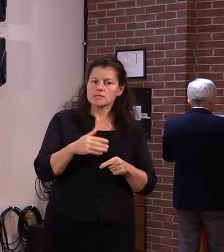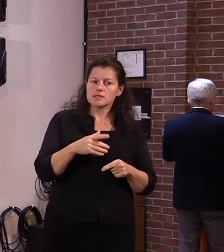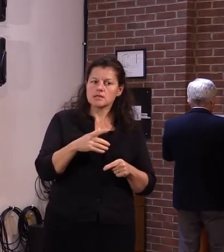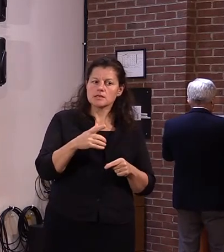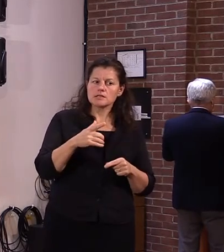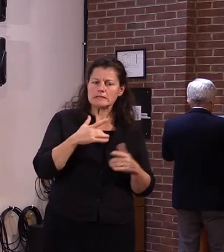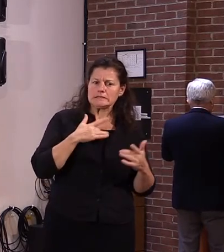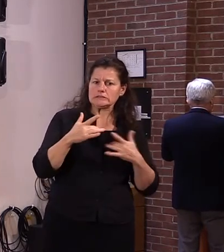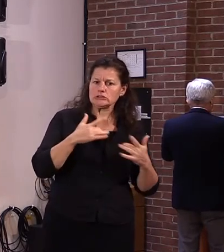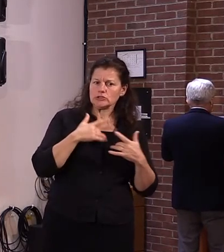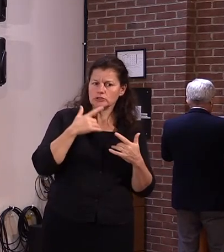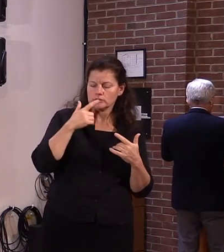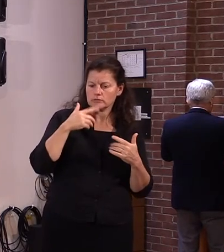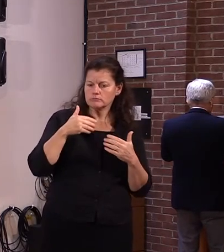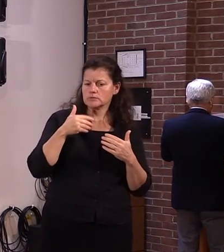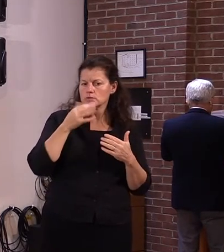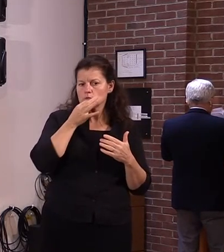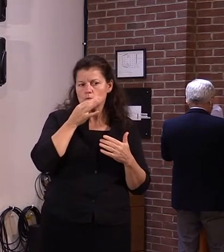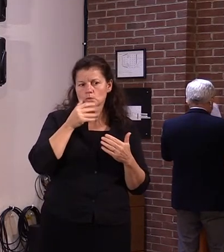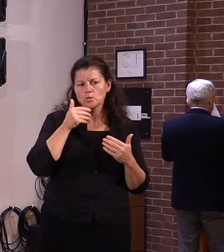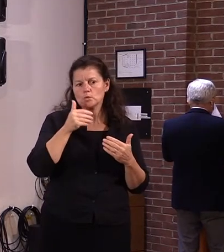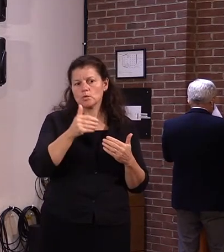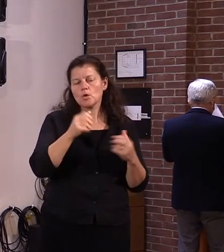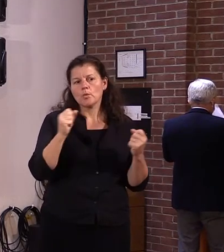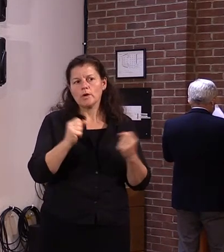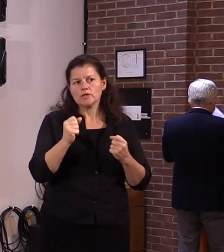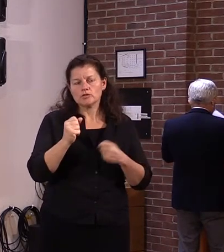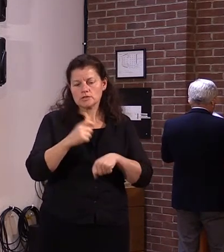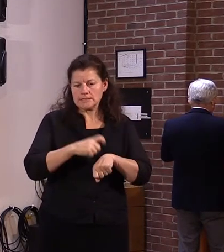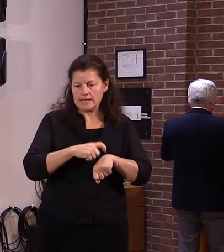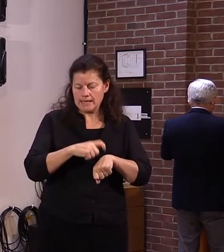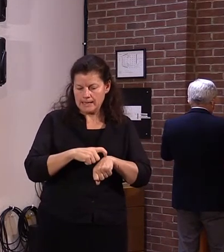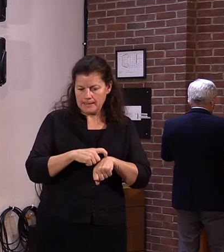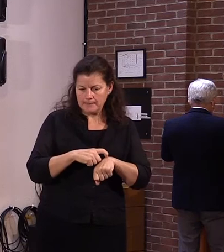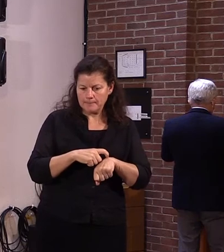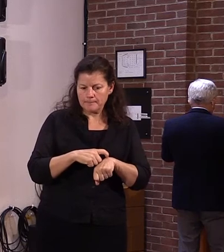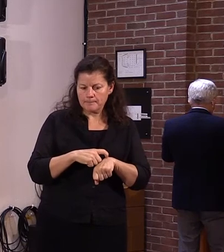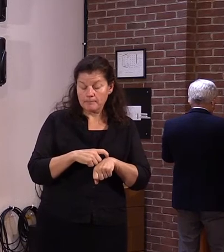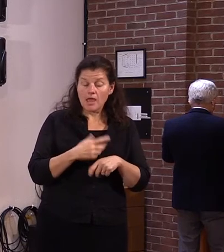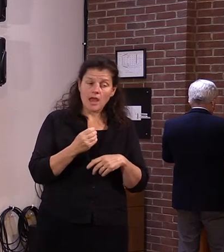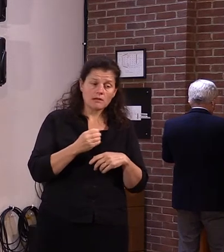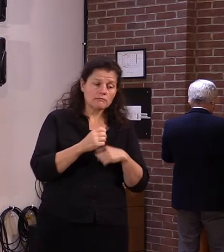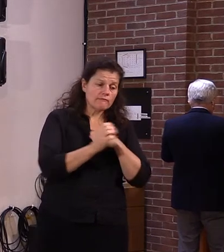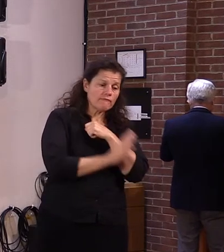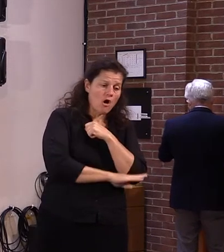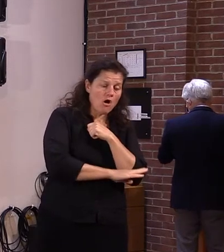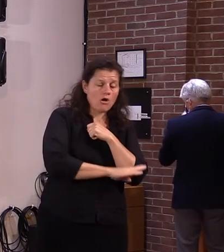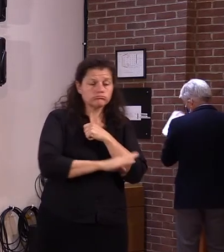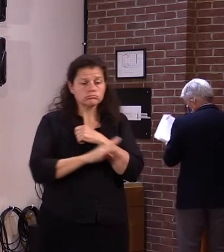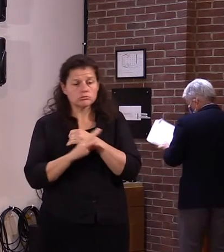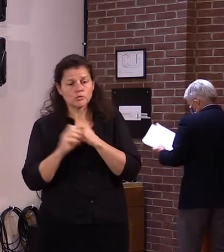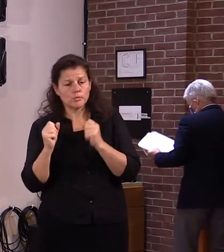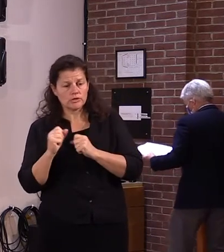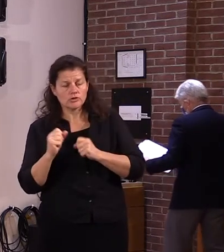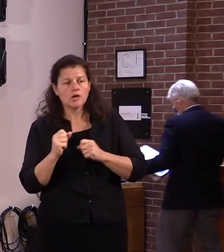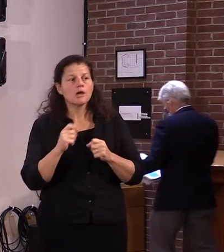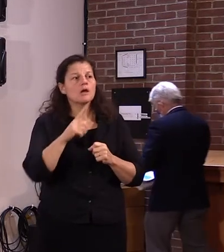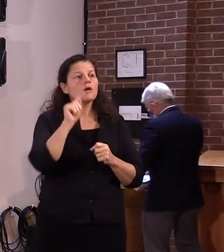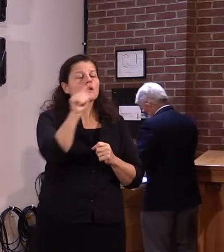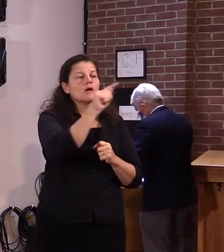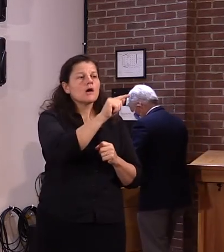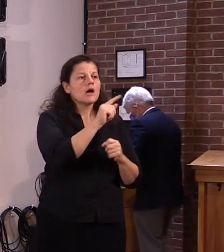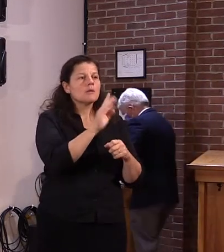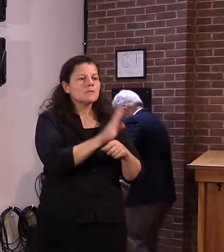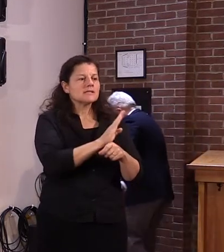winter and continue the fall season as well, how can businesses continue to ensure a safe